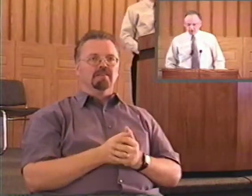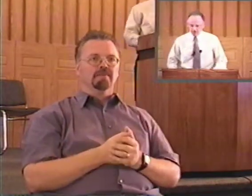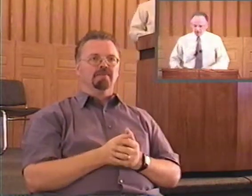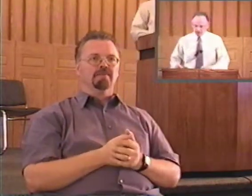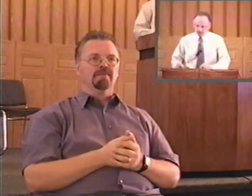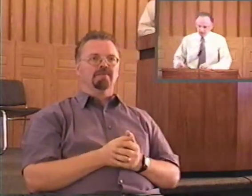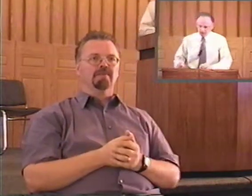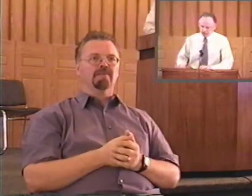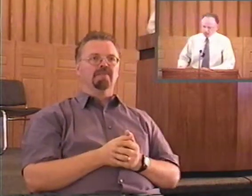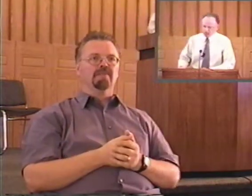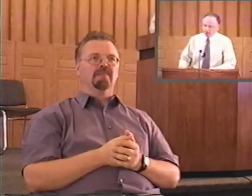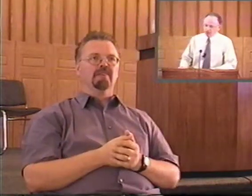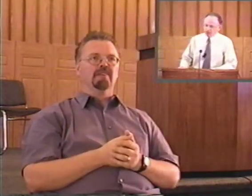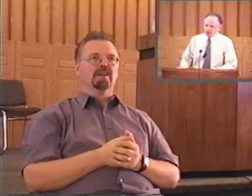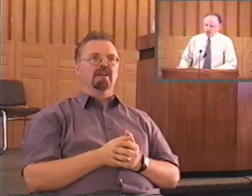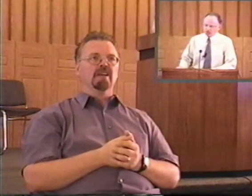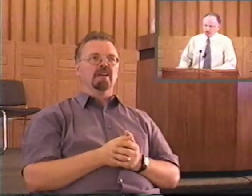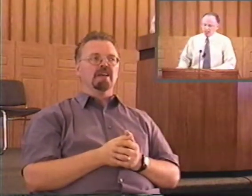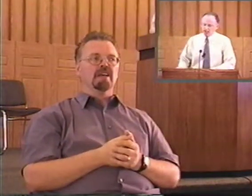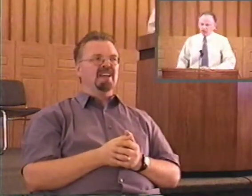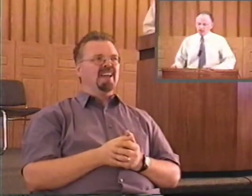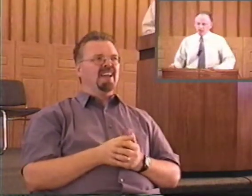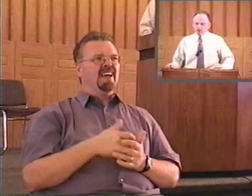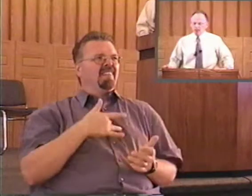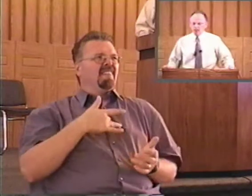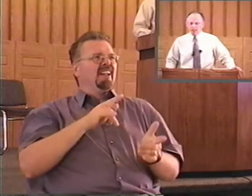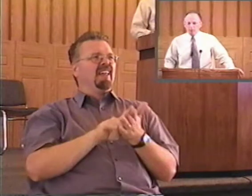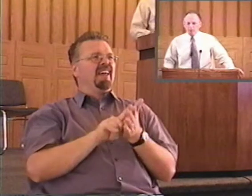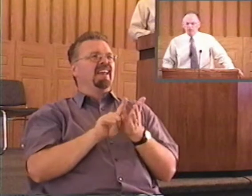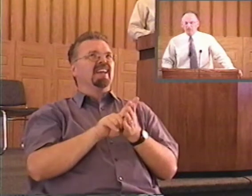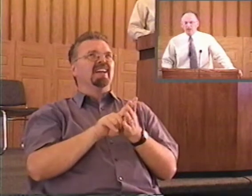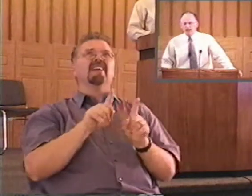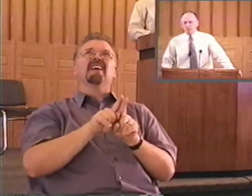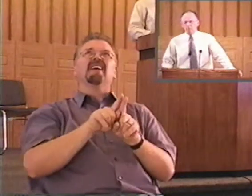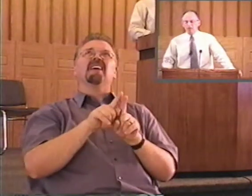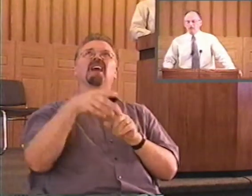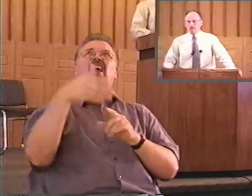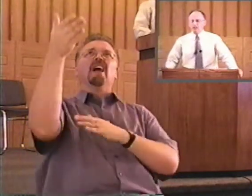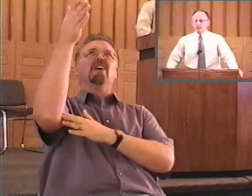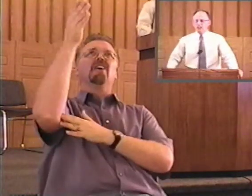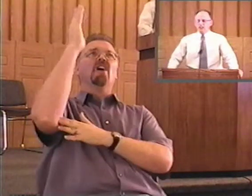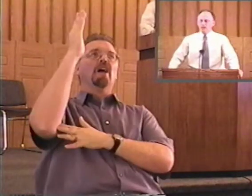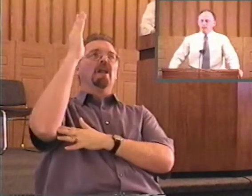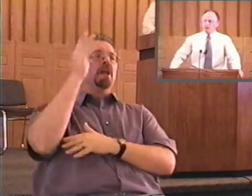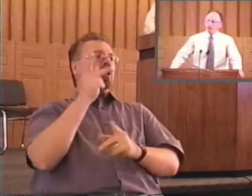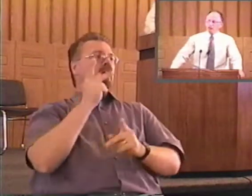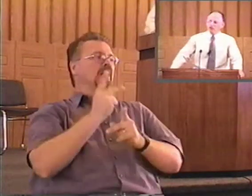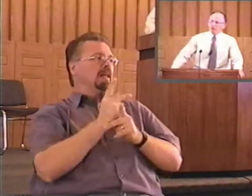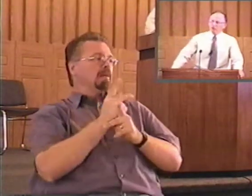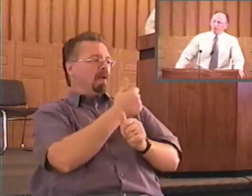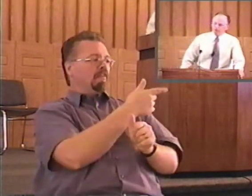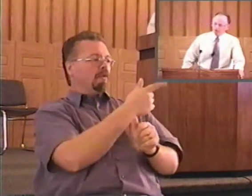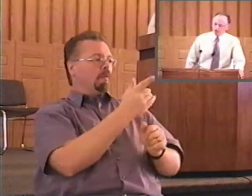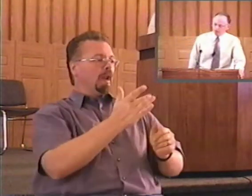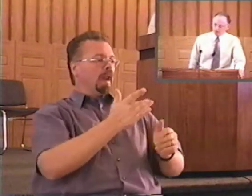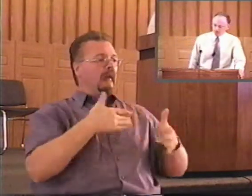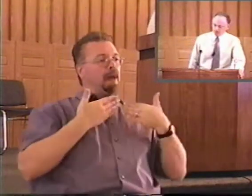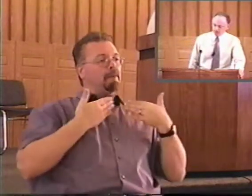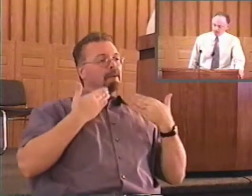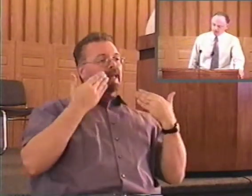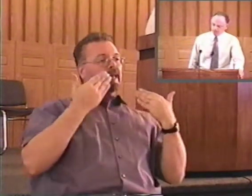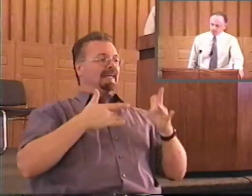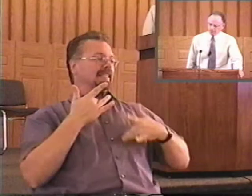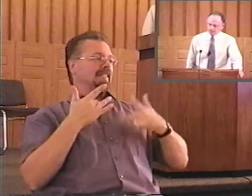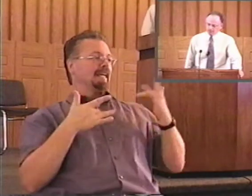morale officer. Keep everybody excited. Keep everybody happy. Keep everybody